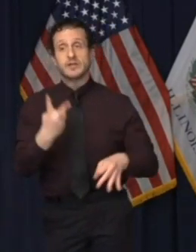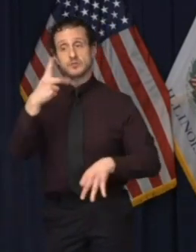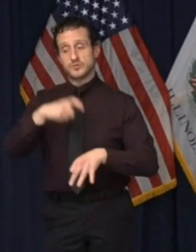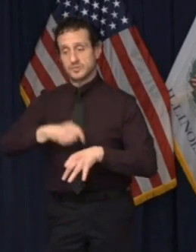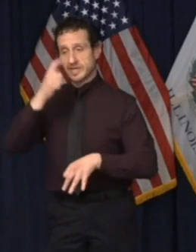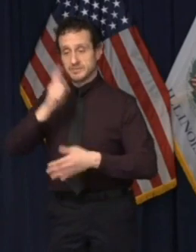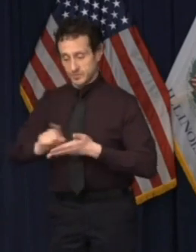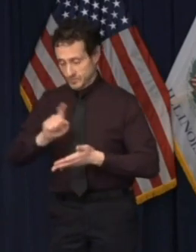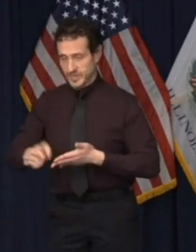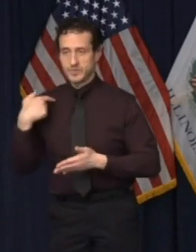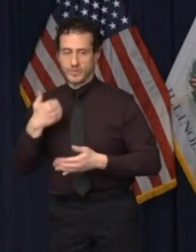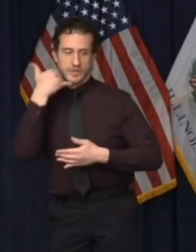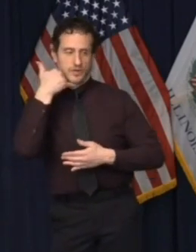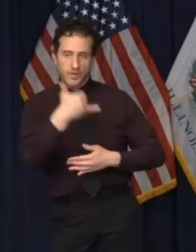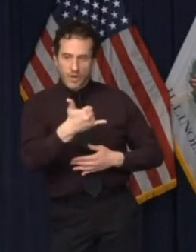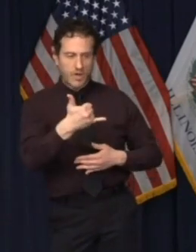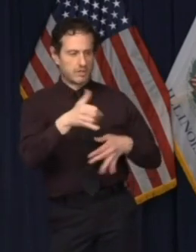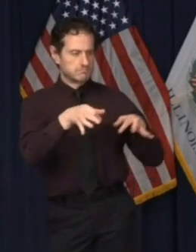calls.